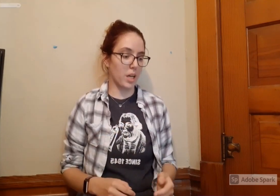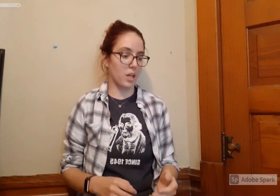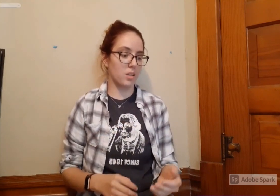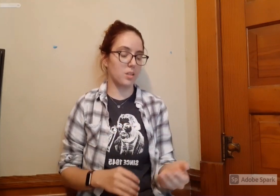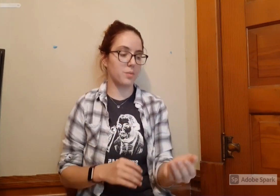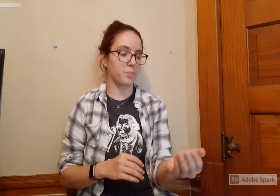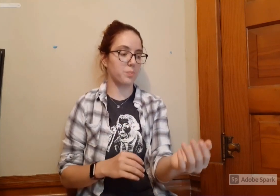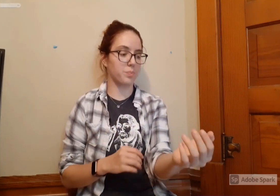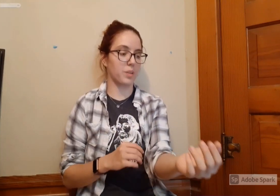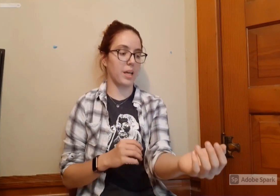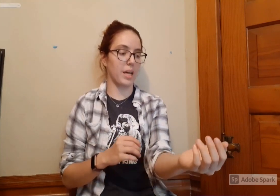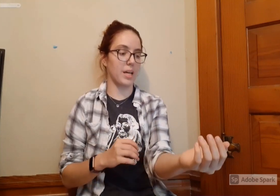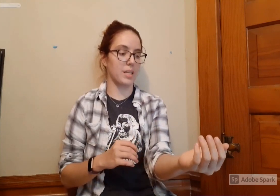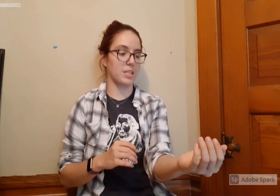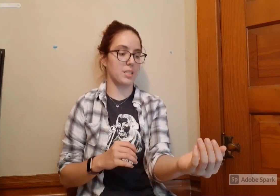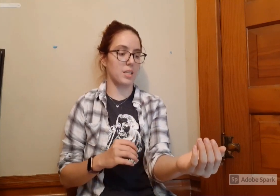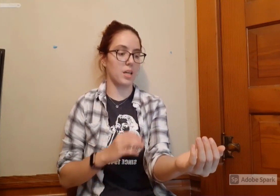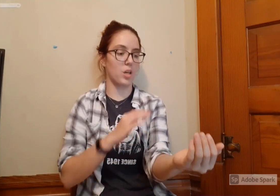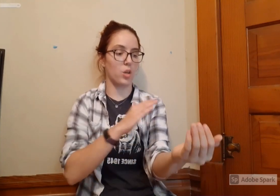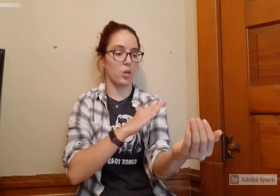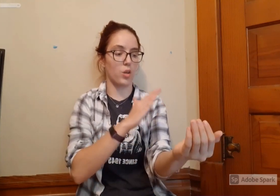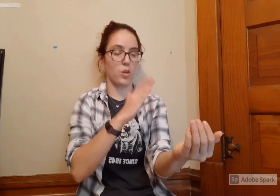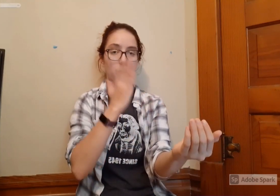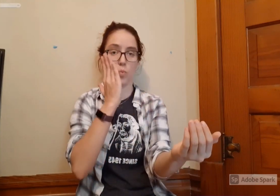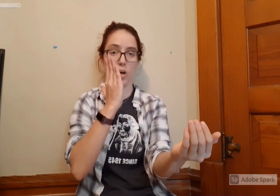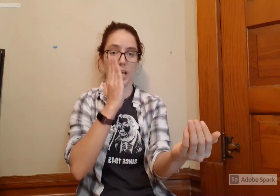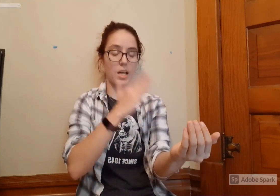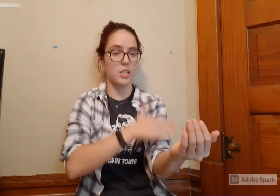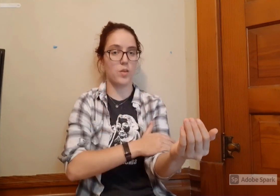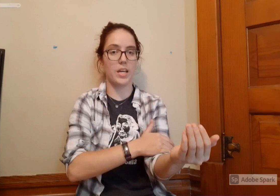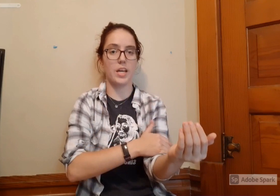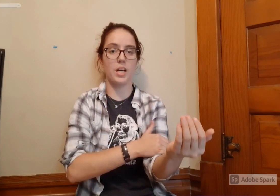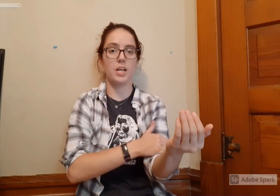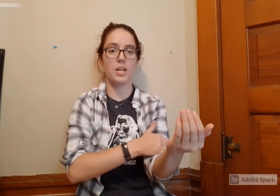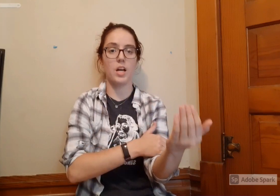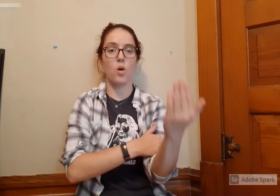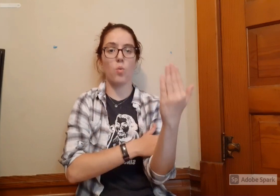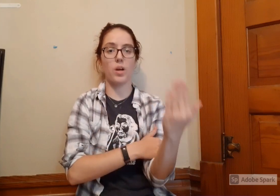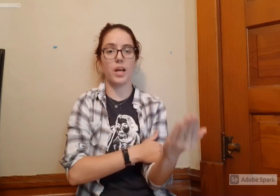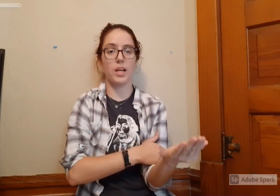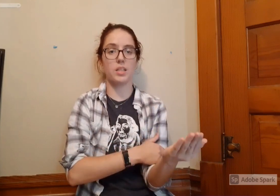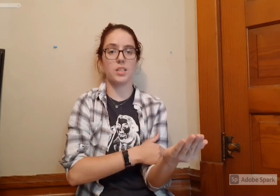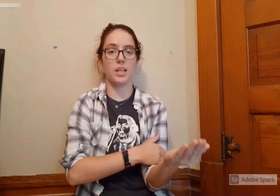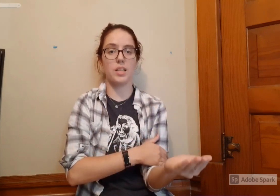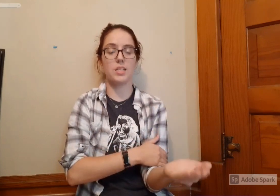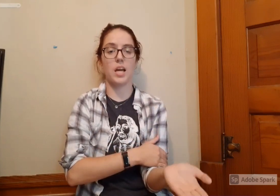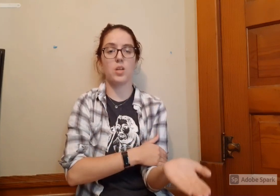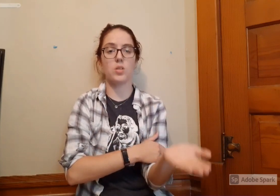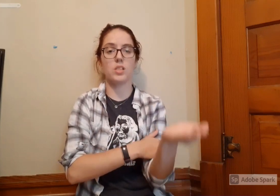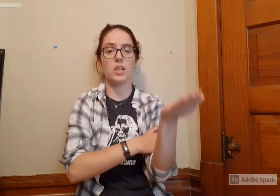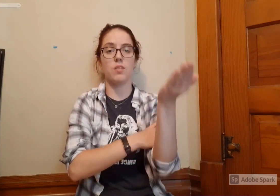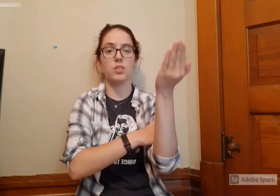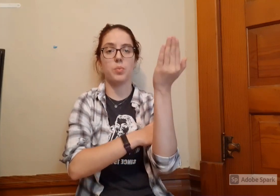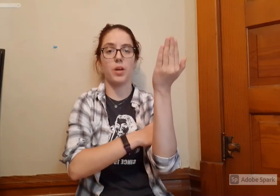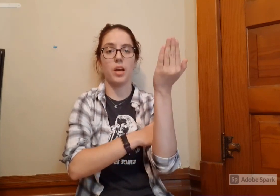Morning is, one hand is right here, one hand is like this, and you just lift up your hand.